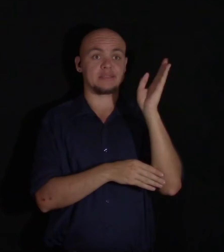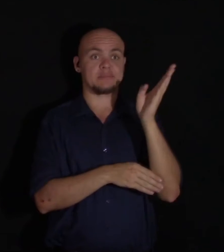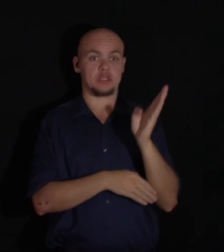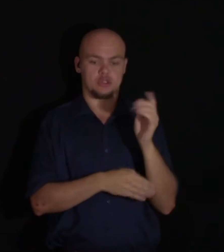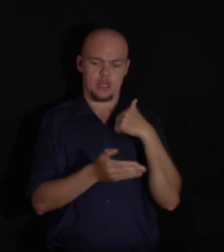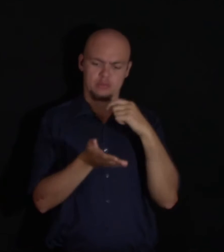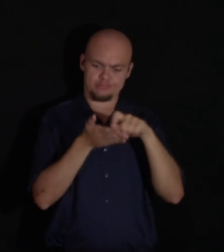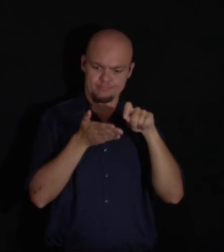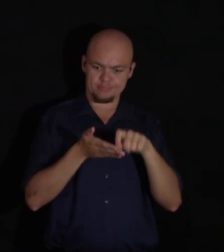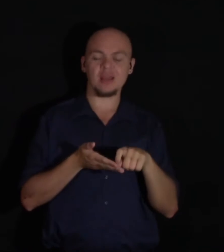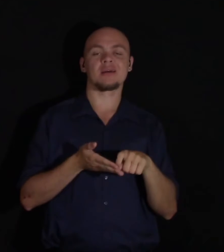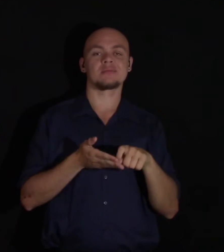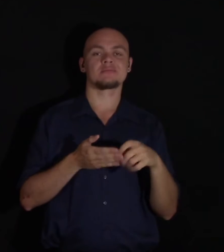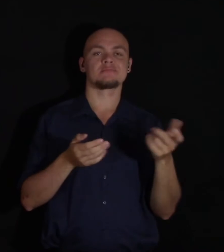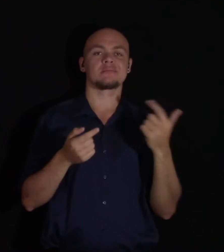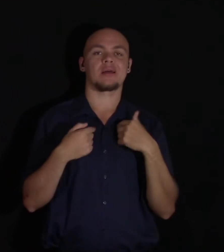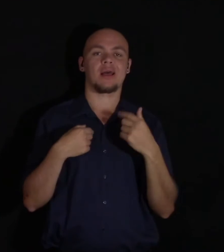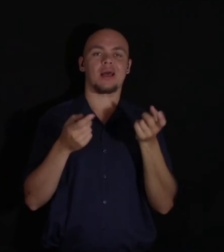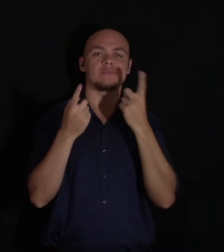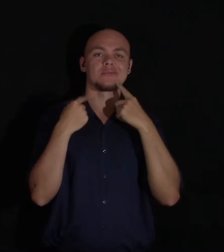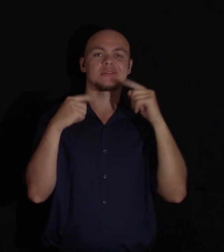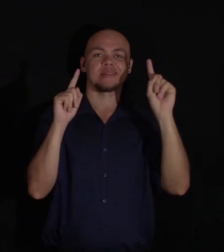thought, I have it in the bag.